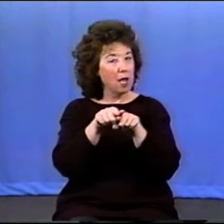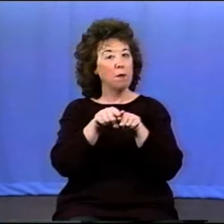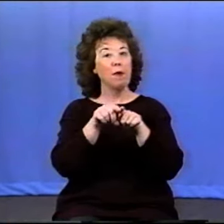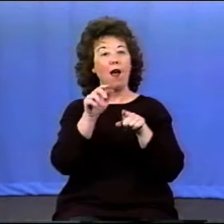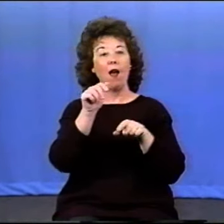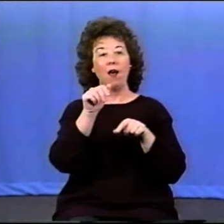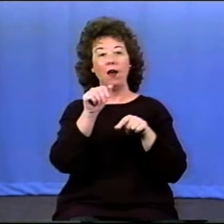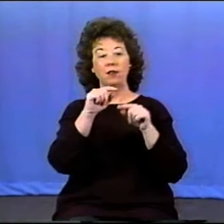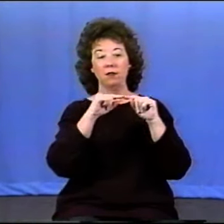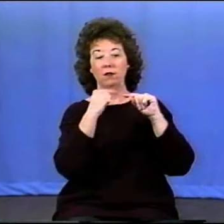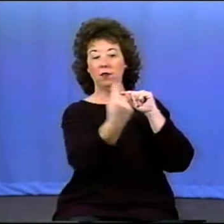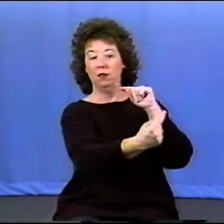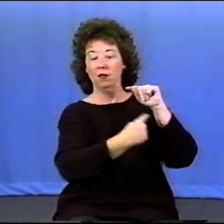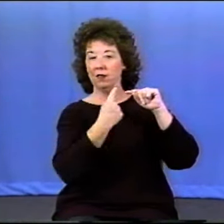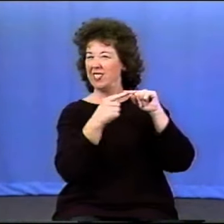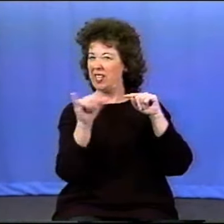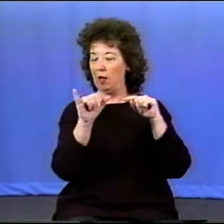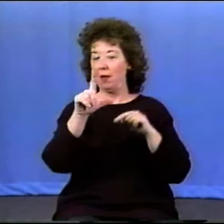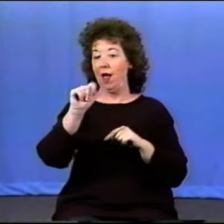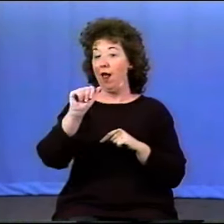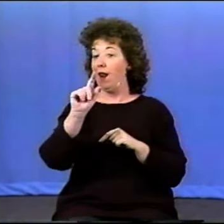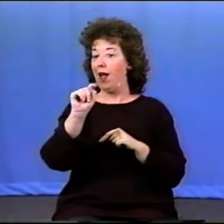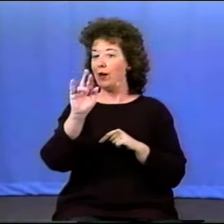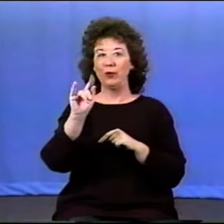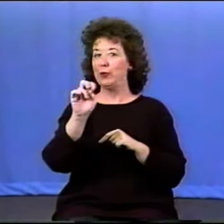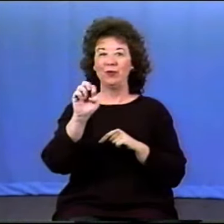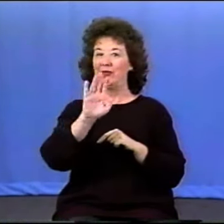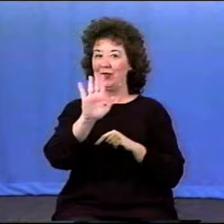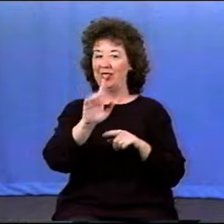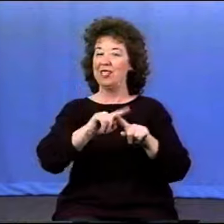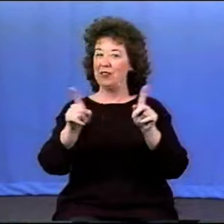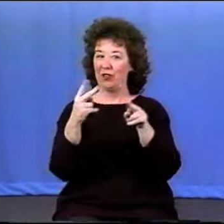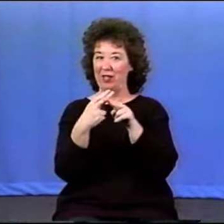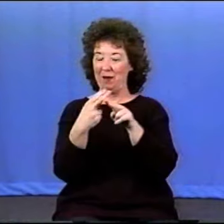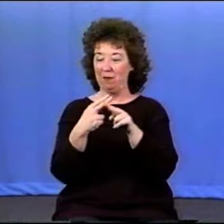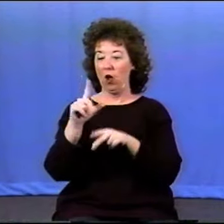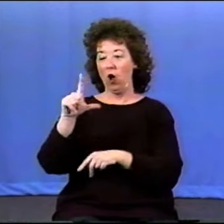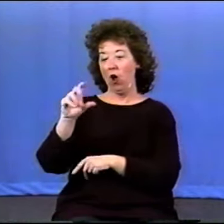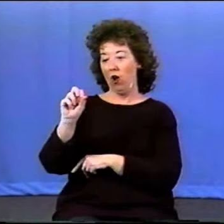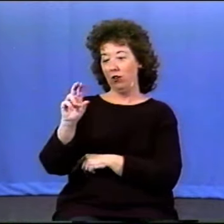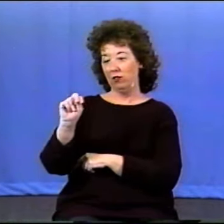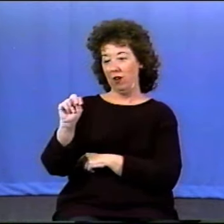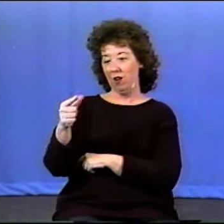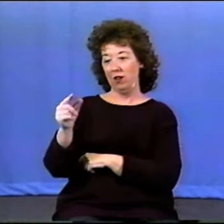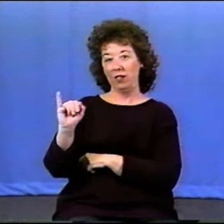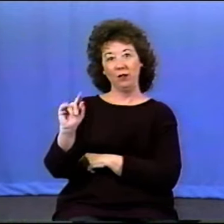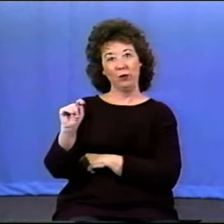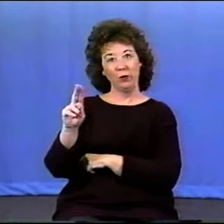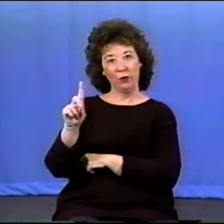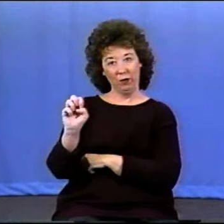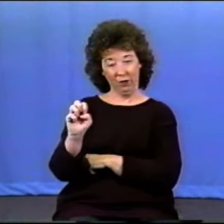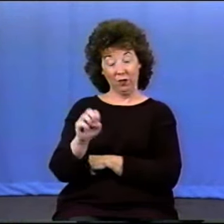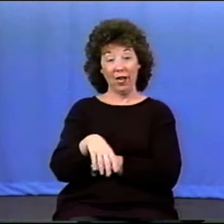case degrees of longitude. So we've got latitude telling us where we are in a north and south